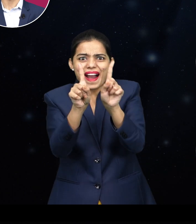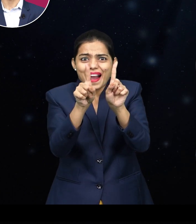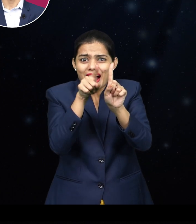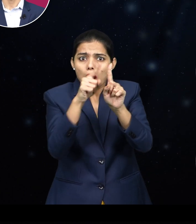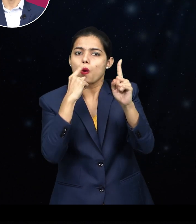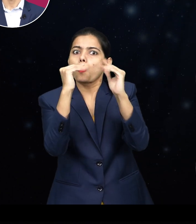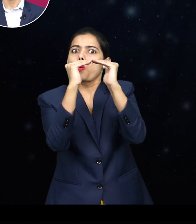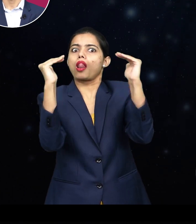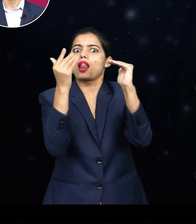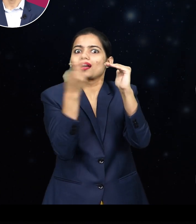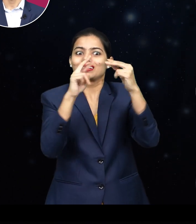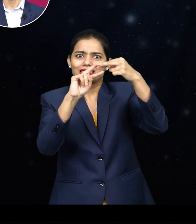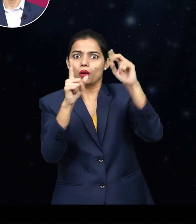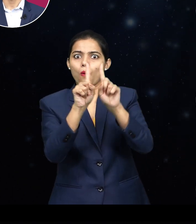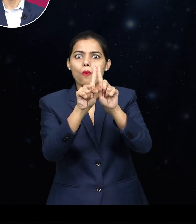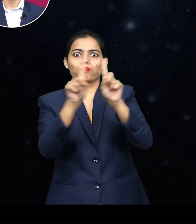elements.